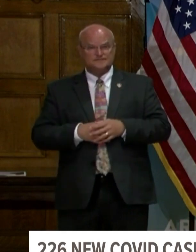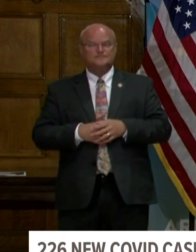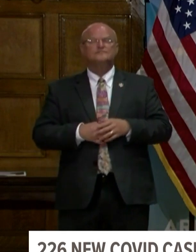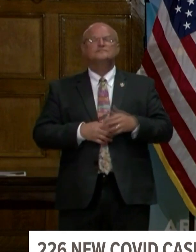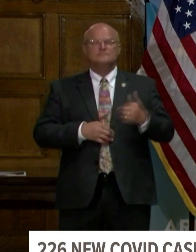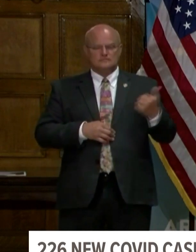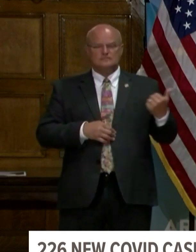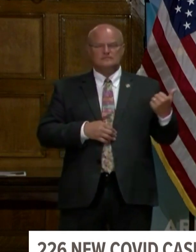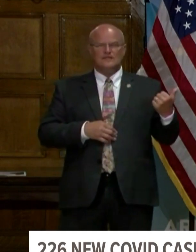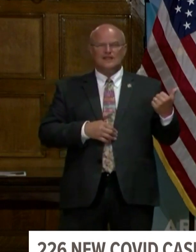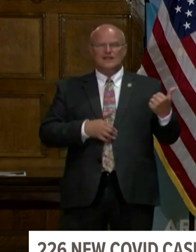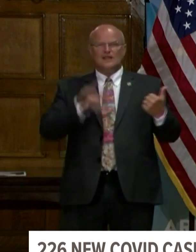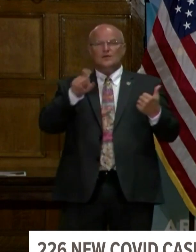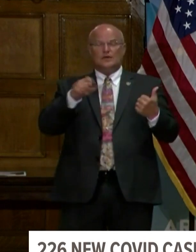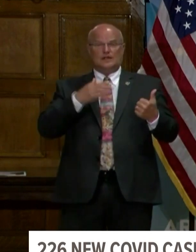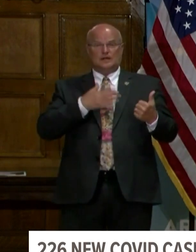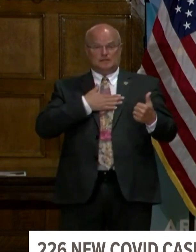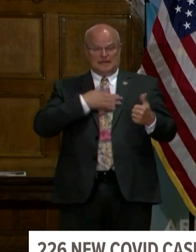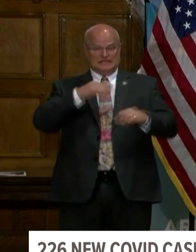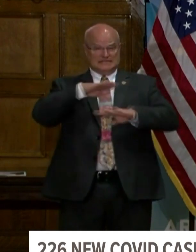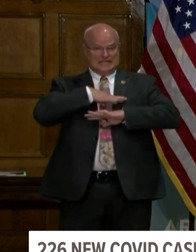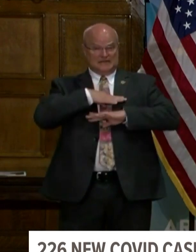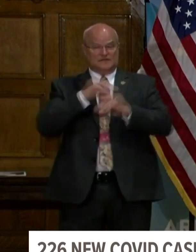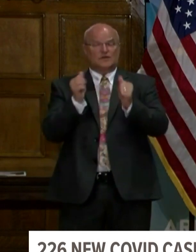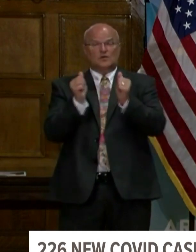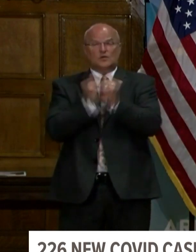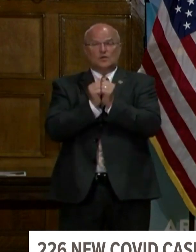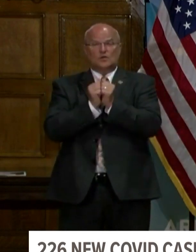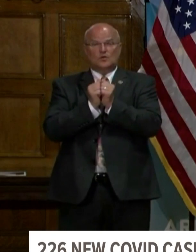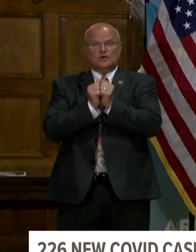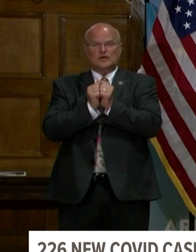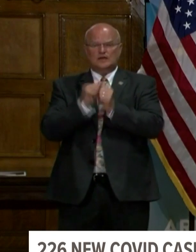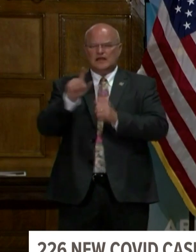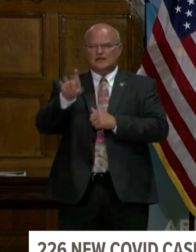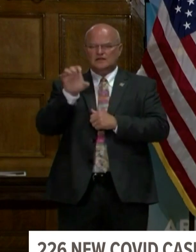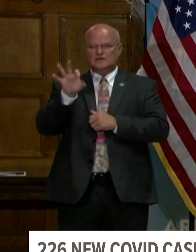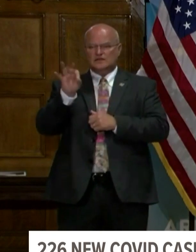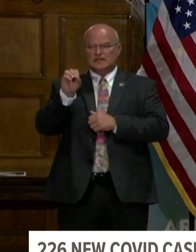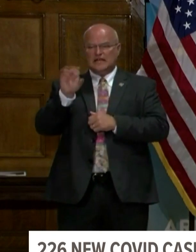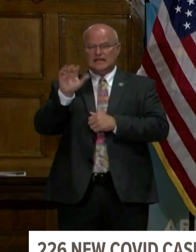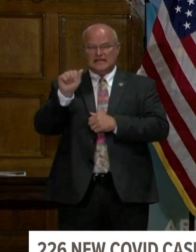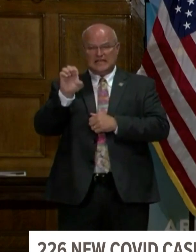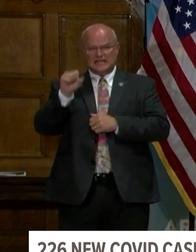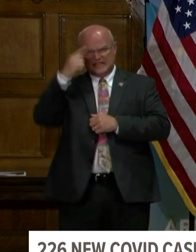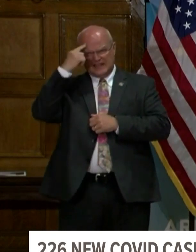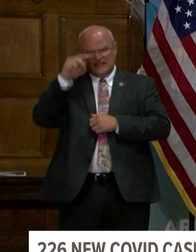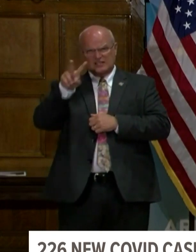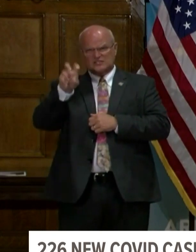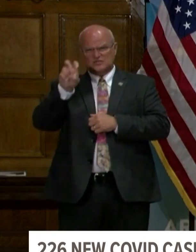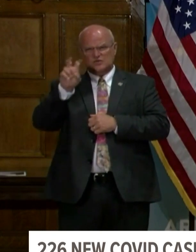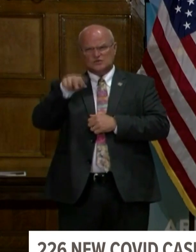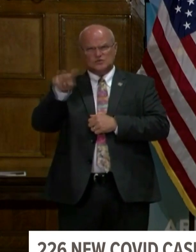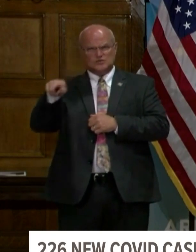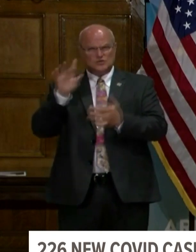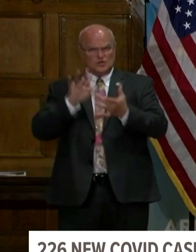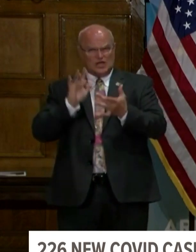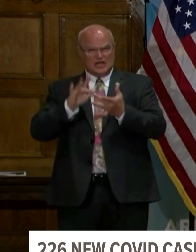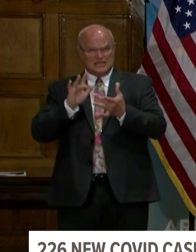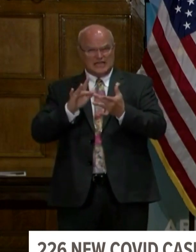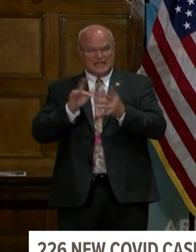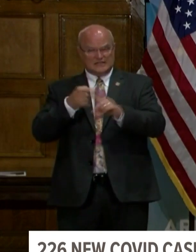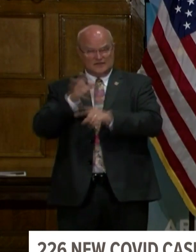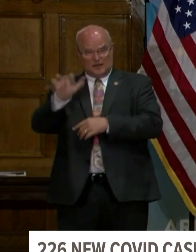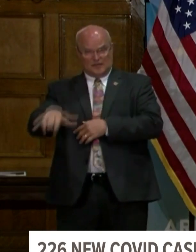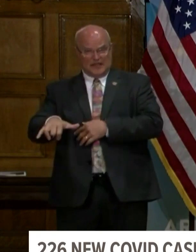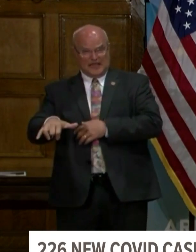And the question relates to, am I satisfied with we had 190 cases, and I think it was 222 contacts out